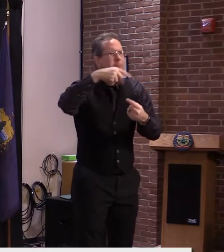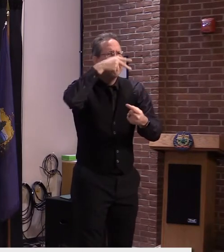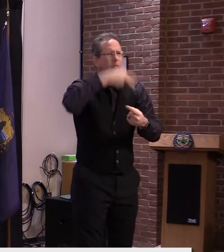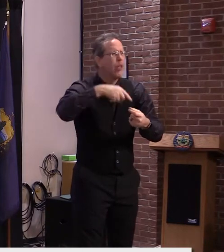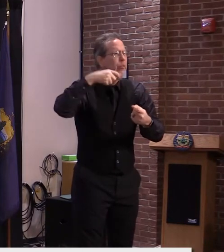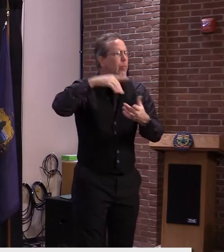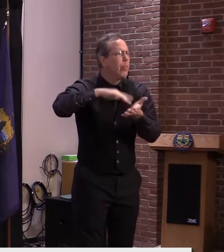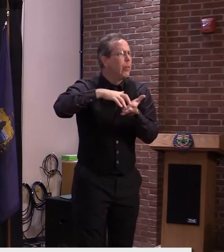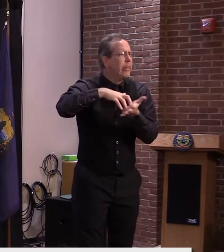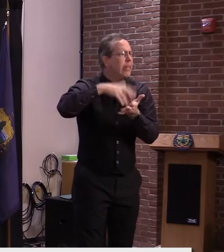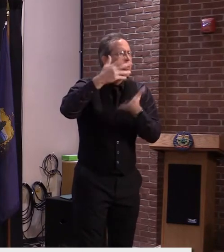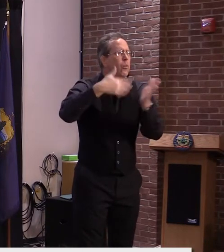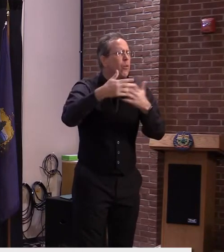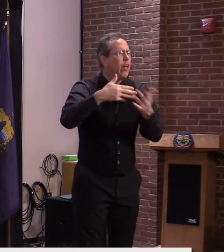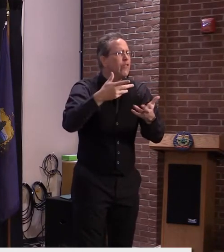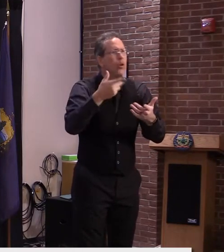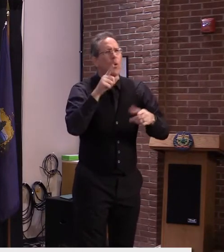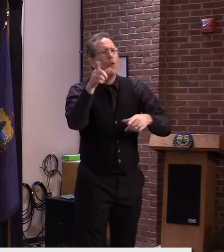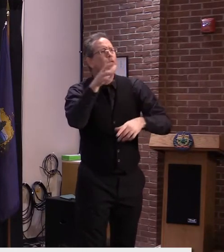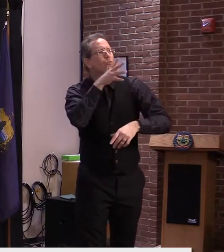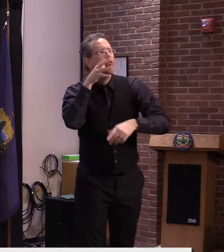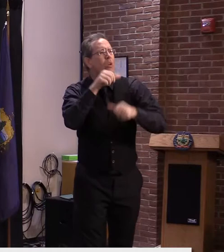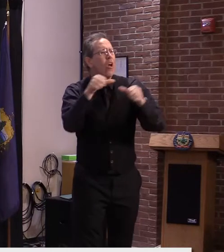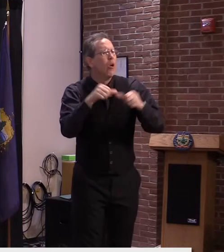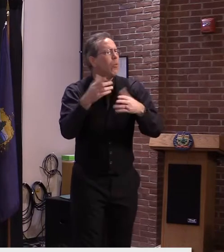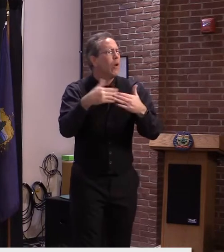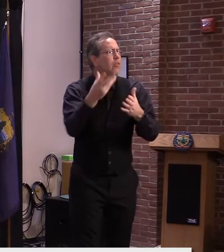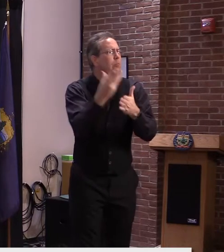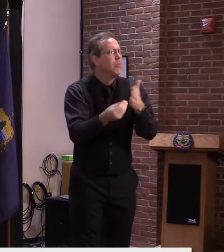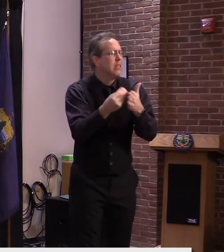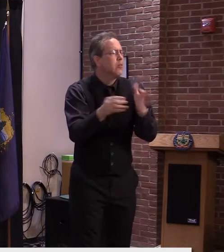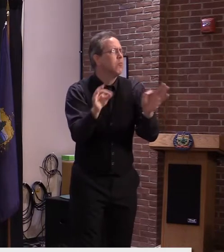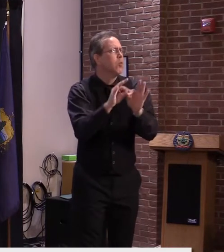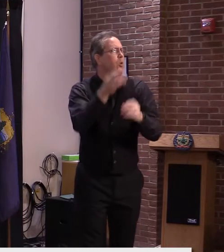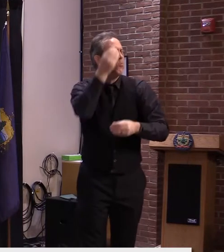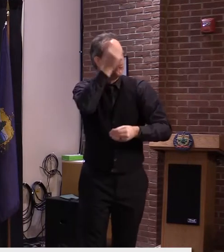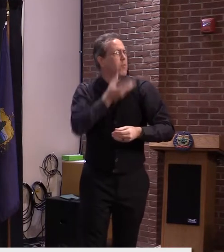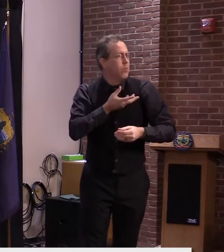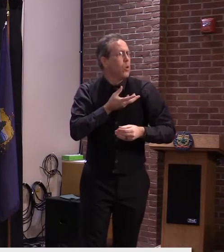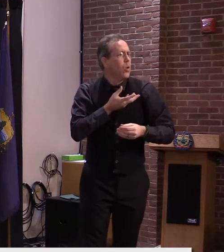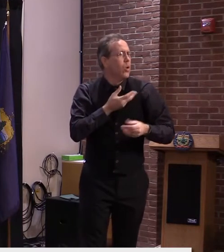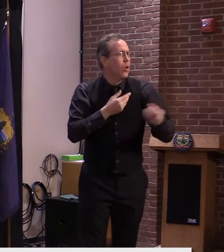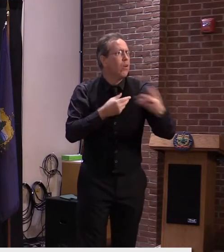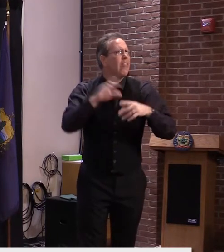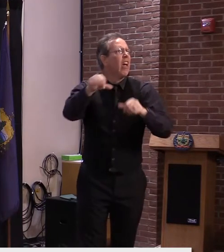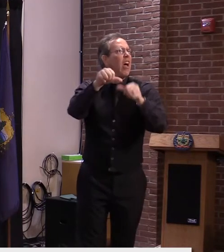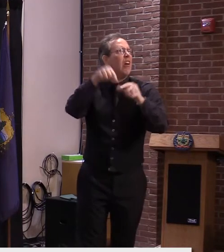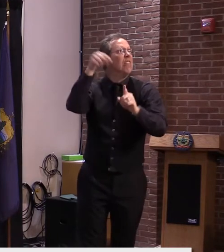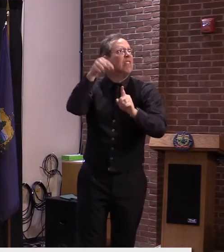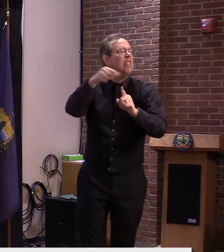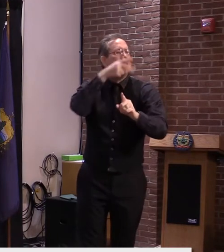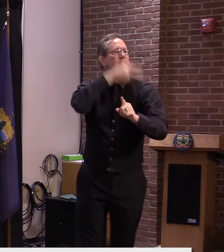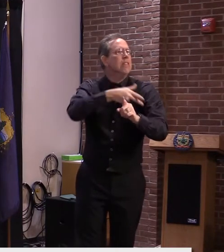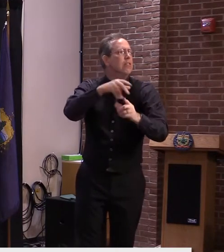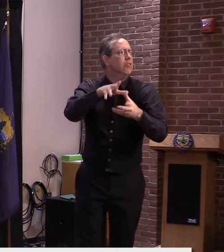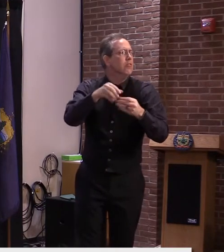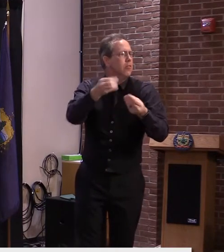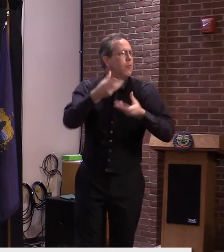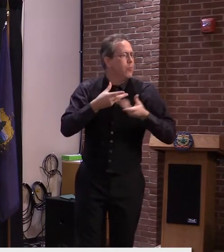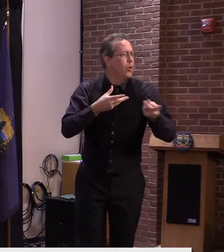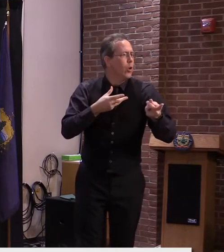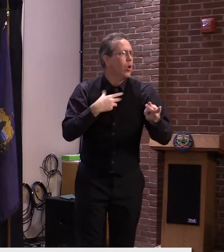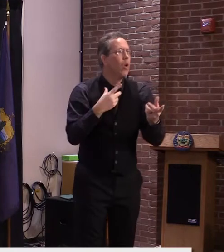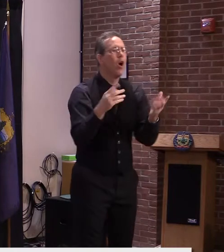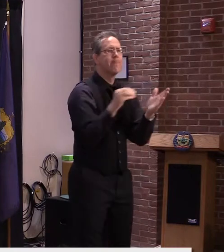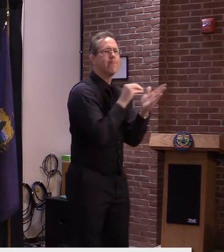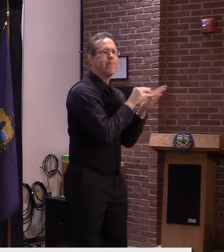impact on a favored community picnic spot. All of this will be part of the corridor targeting and search ring analysis that the